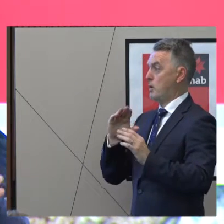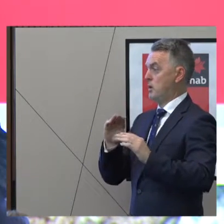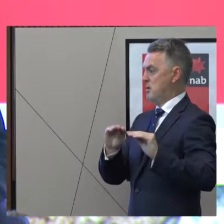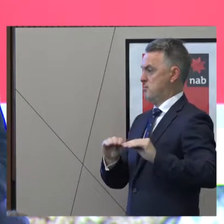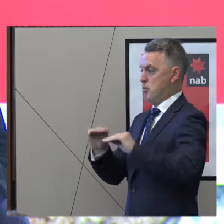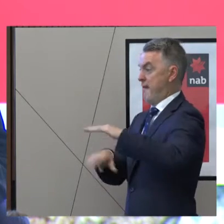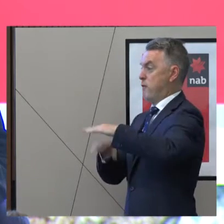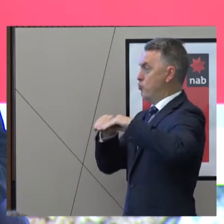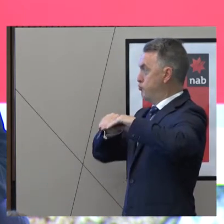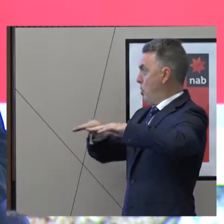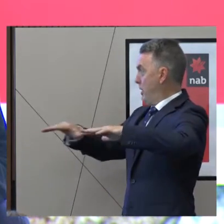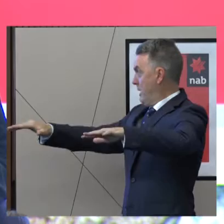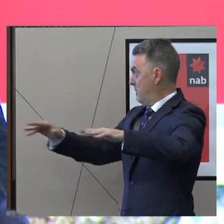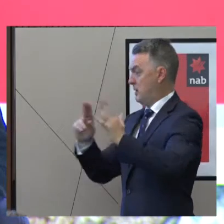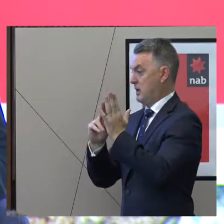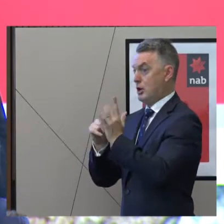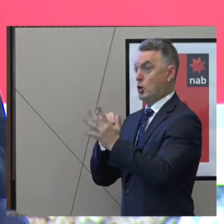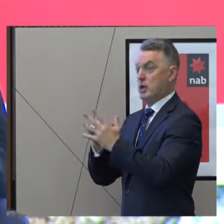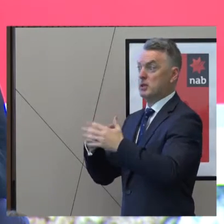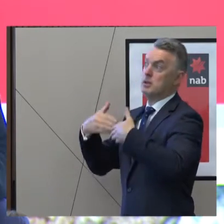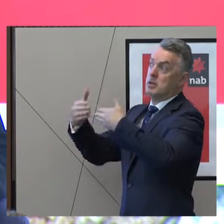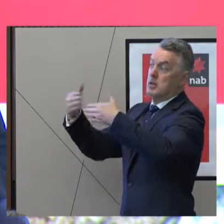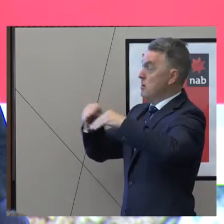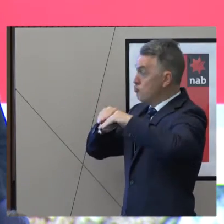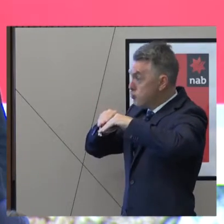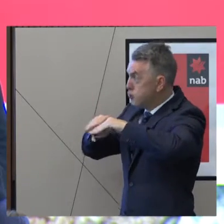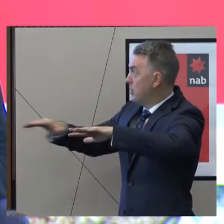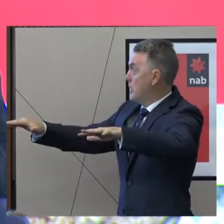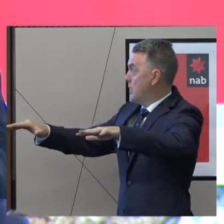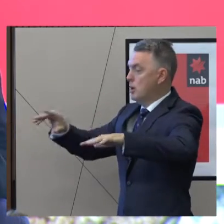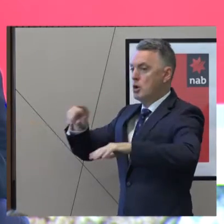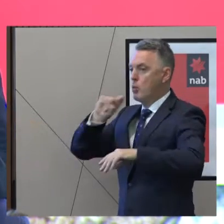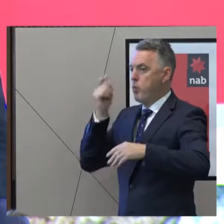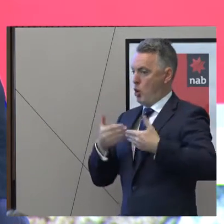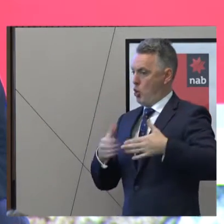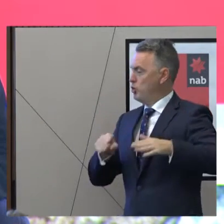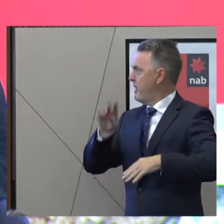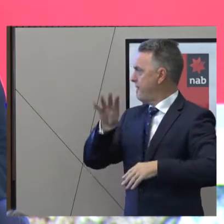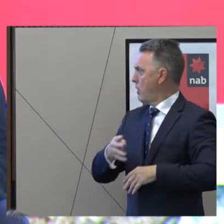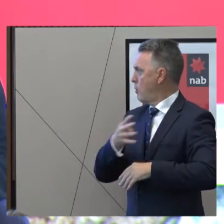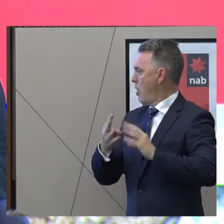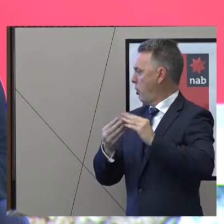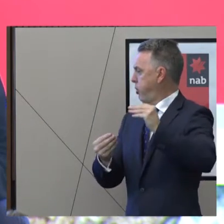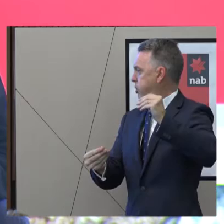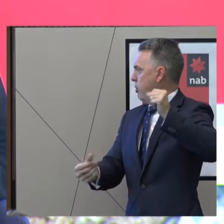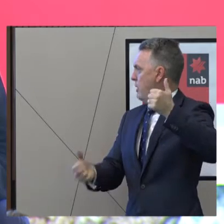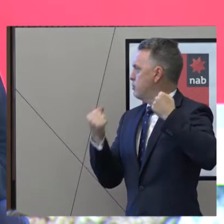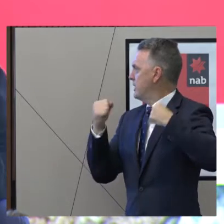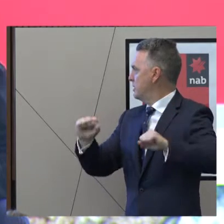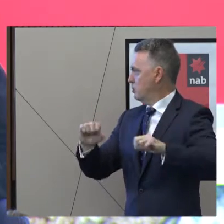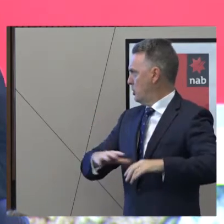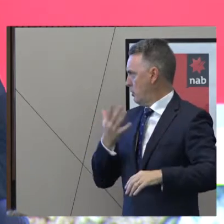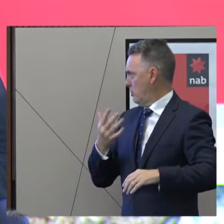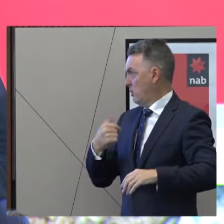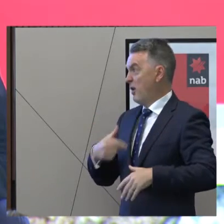transition of the NDIS, that we don't lose that human rights framework and that protection. And we